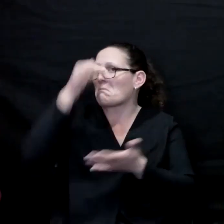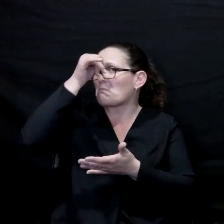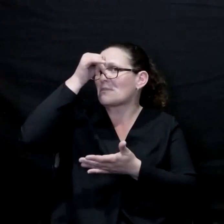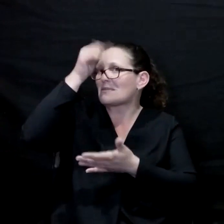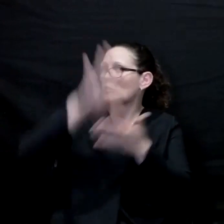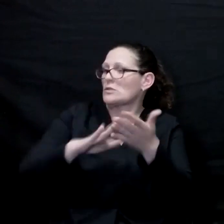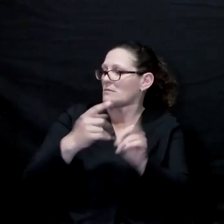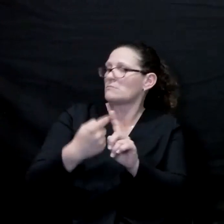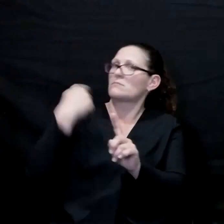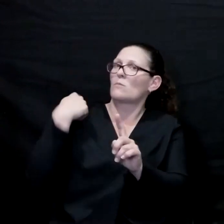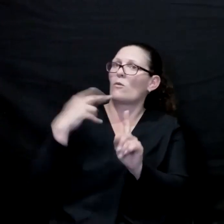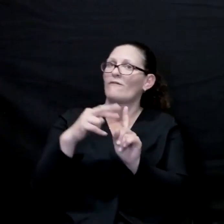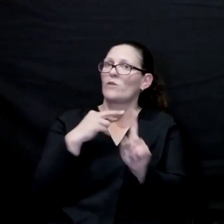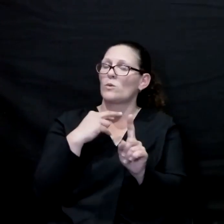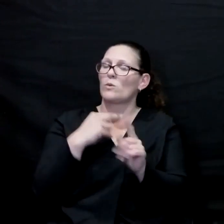reviews?